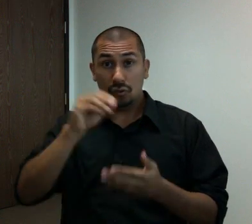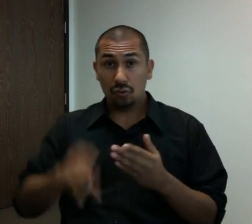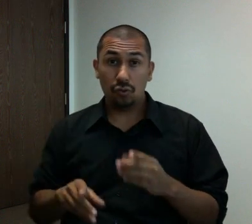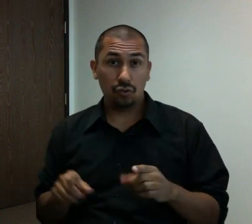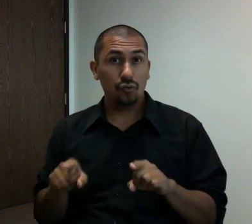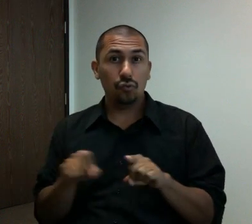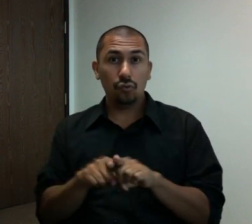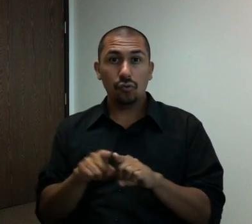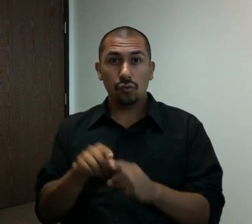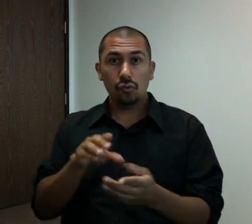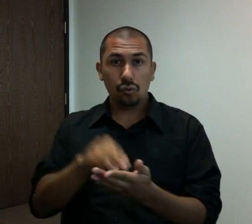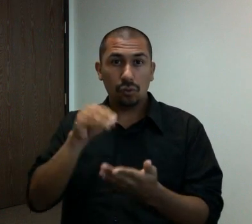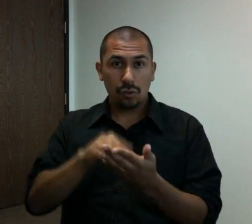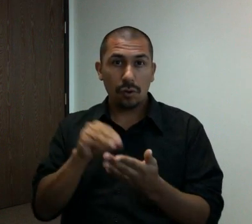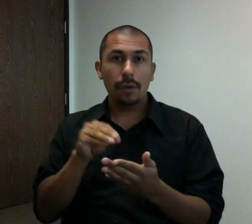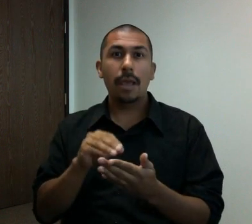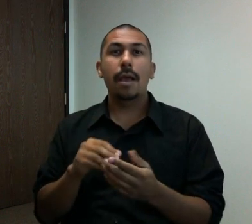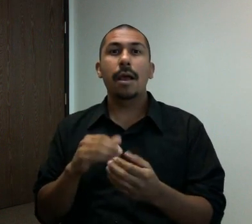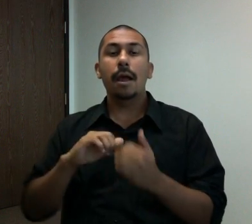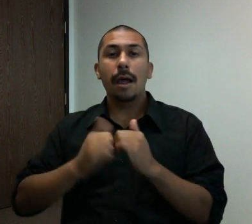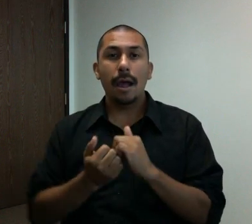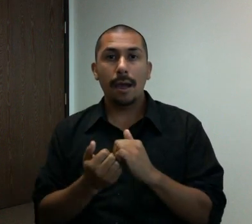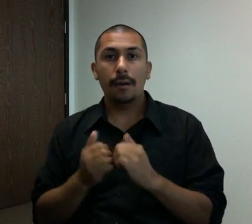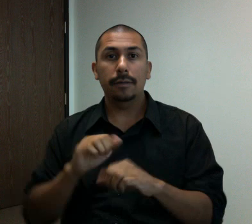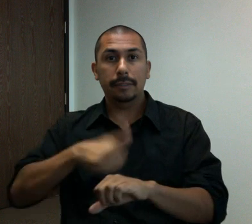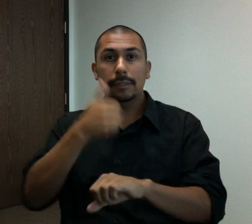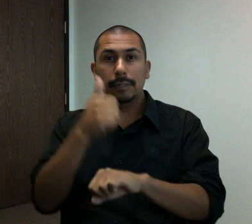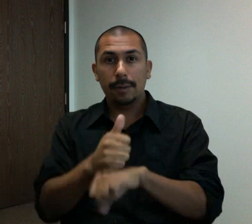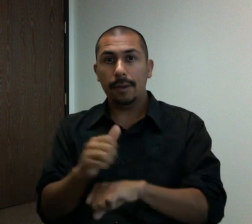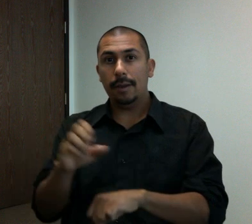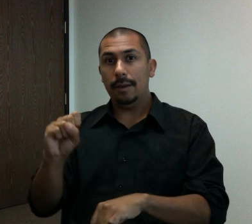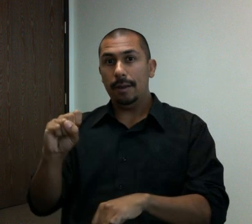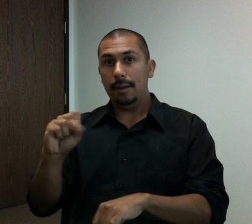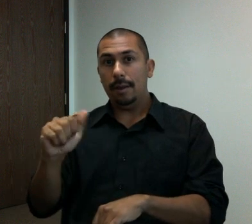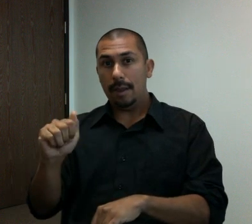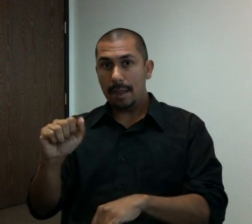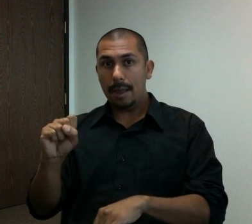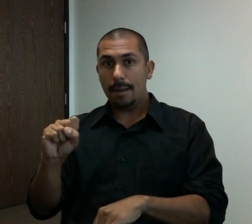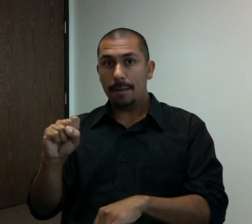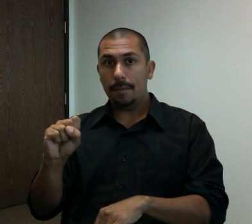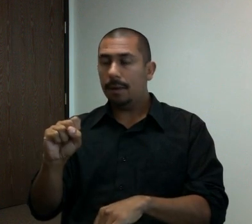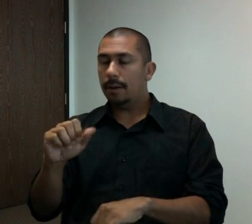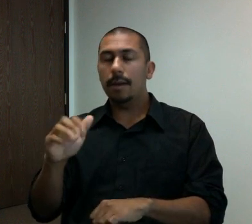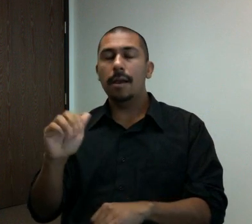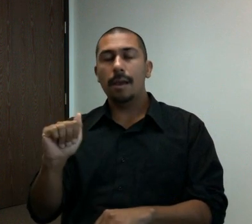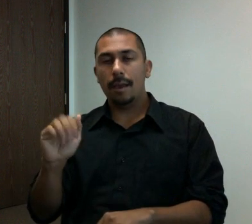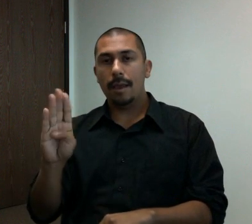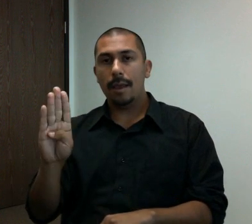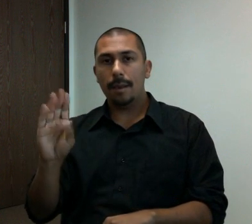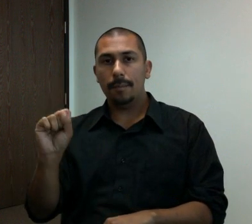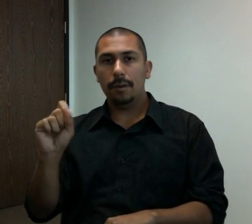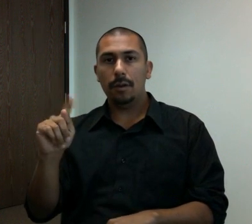the paper, how it should be arranged. And they did this, like I said, for 5 different content areas. So students then, when they went off to their